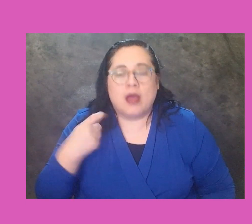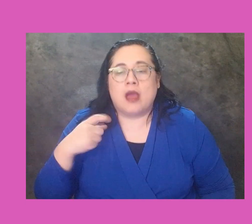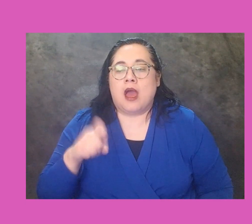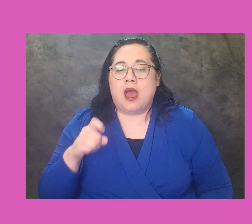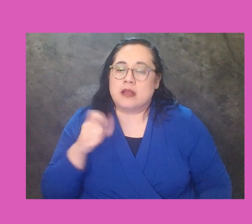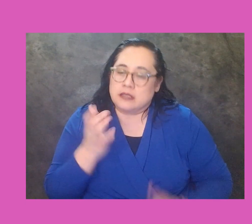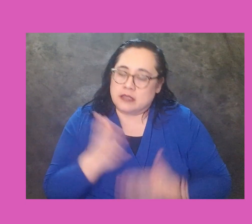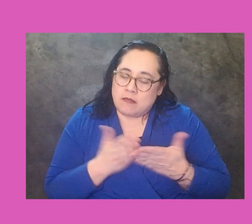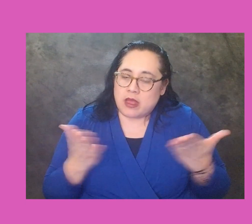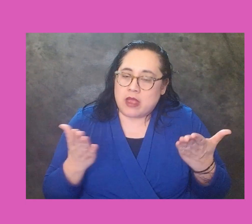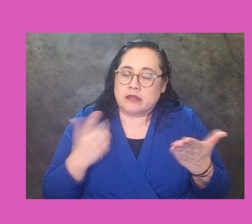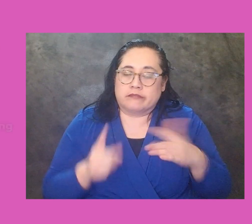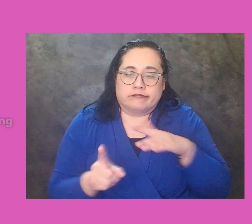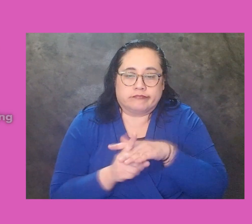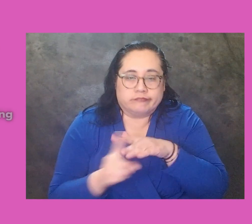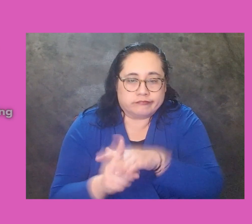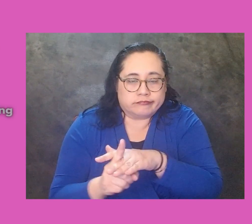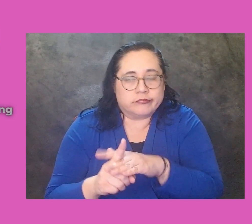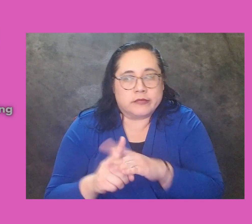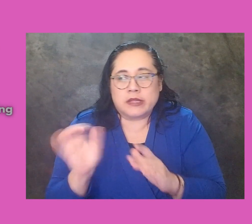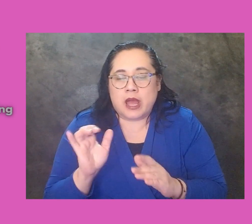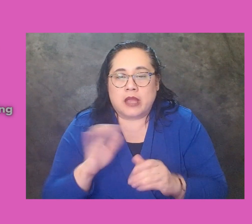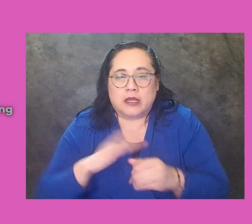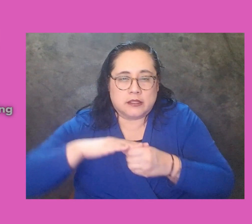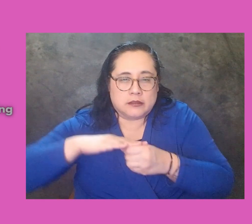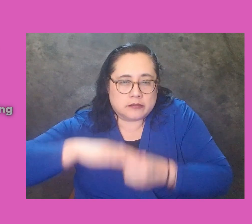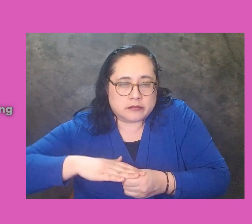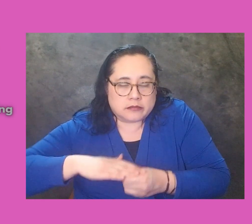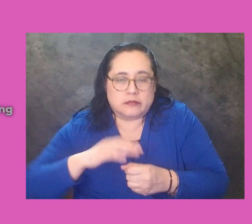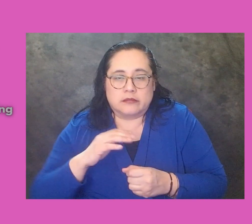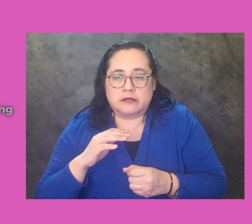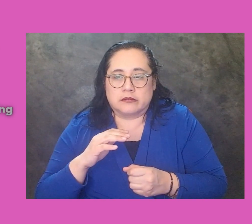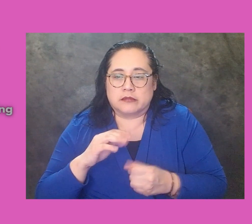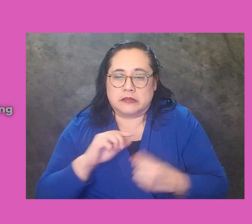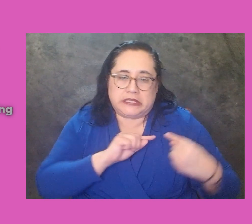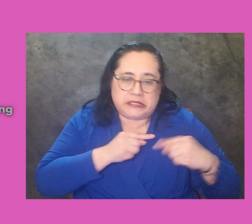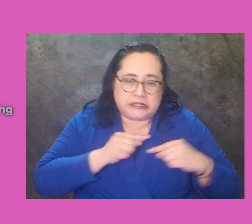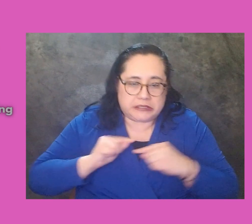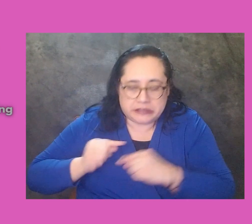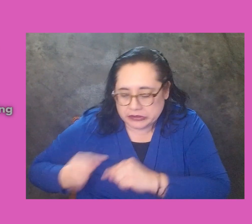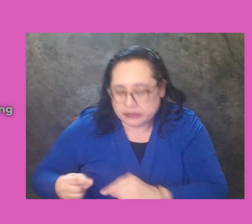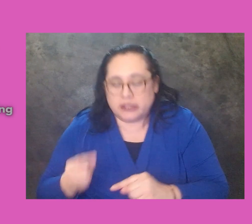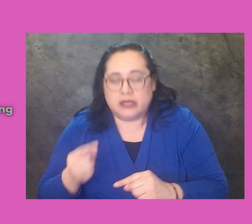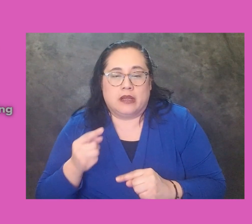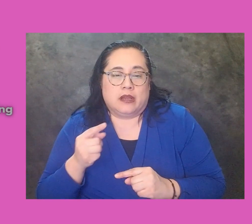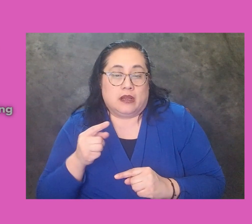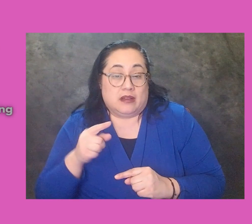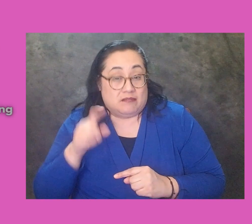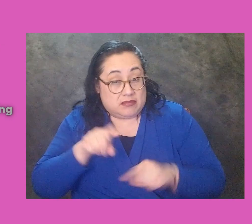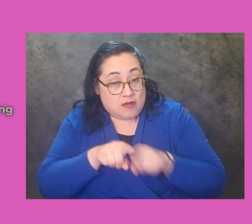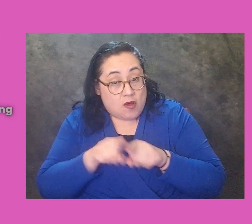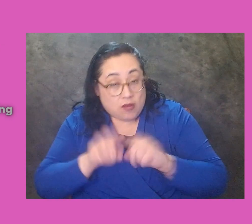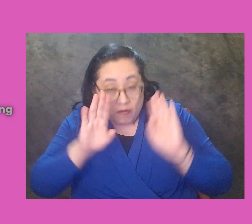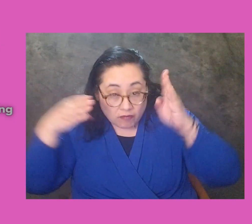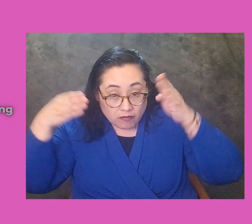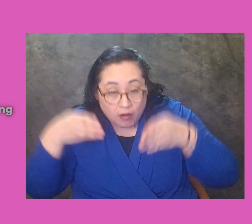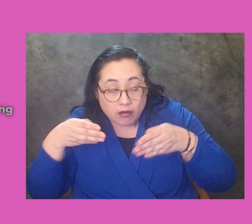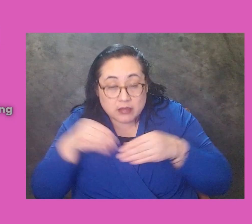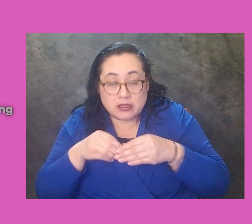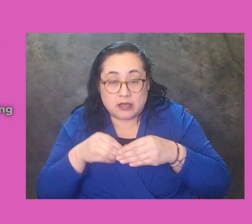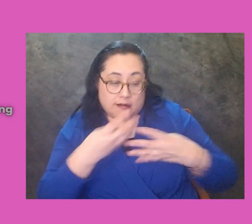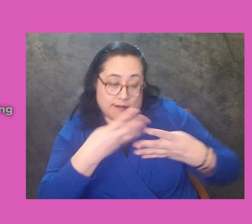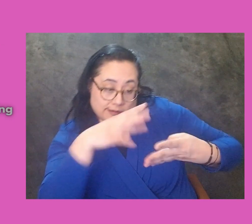things arise. We may experience pressure and we'd want to avoid injury, so we want to focus on our